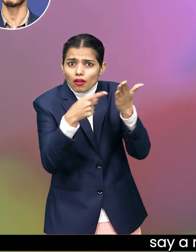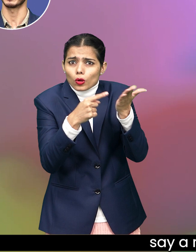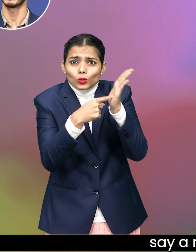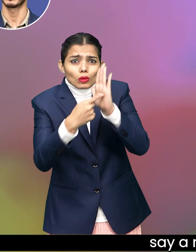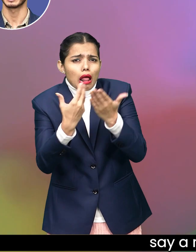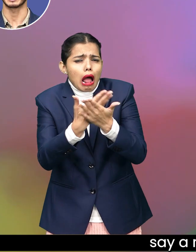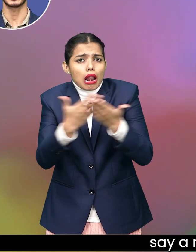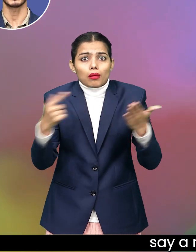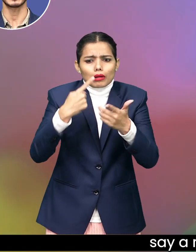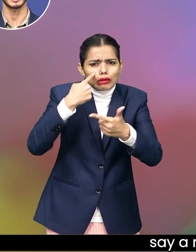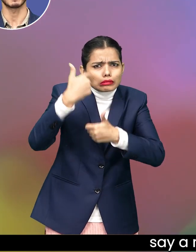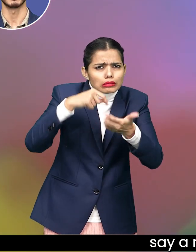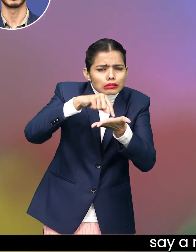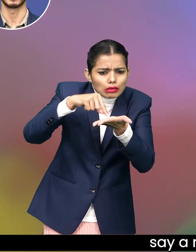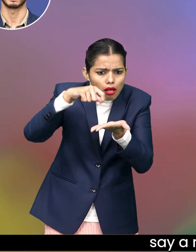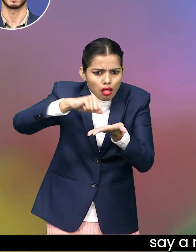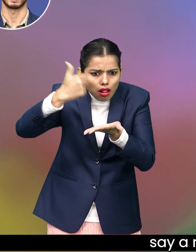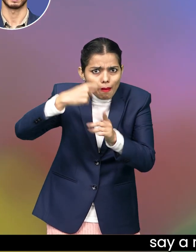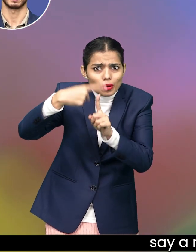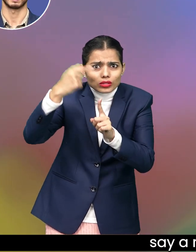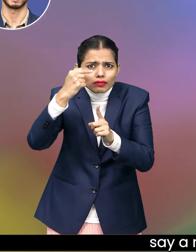a metal wire, in a unit time.